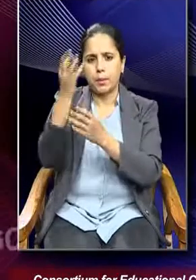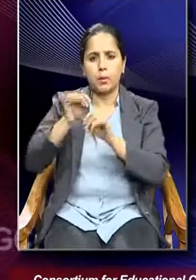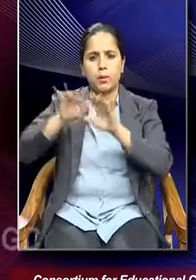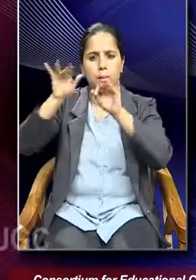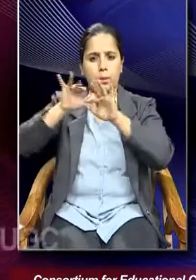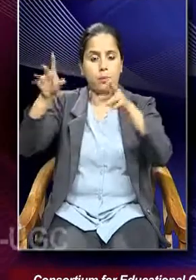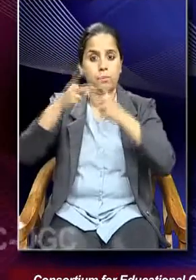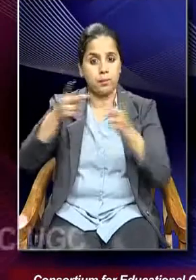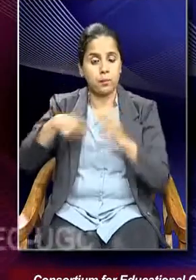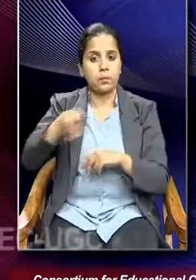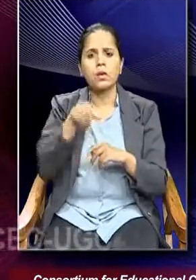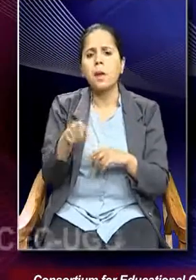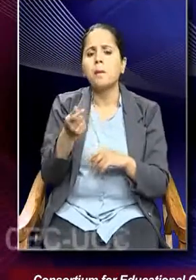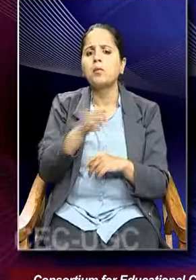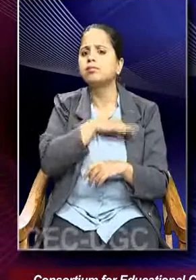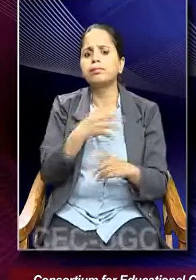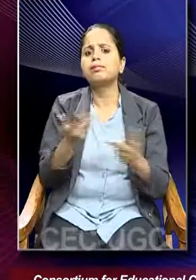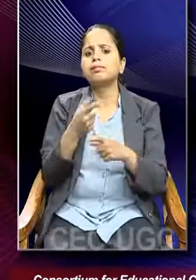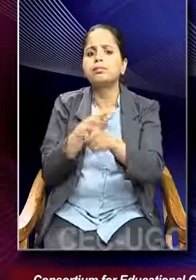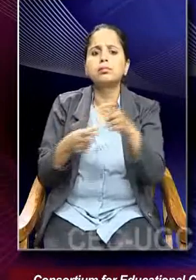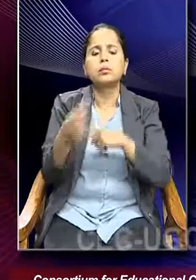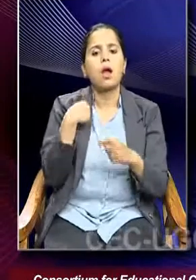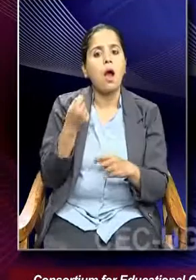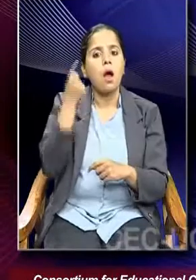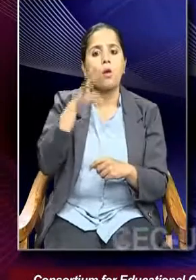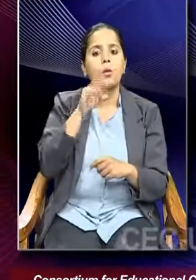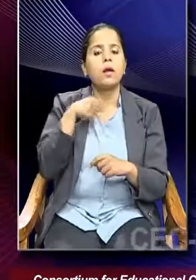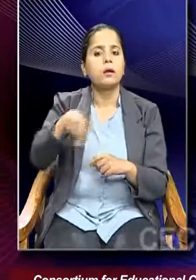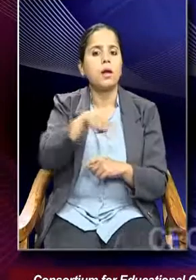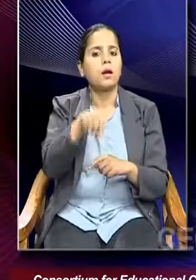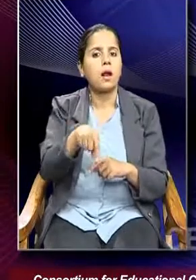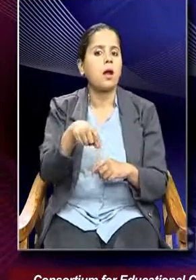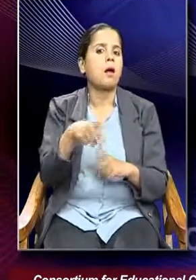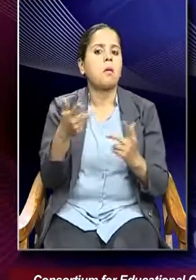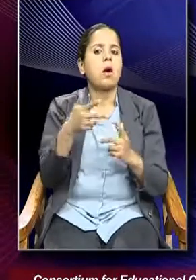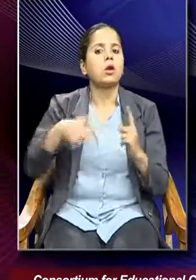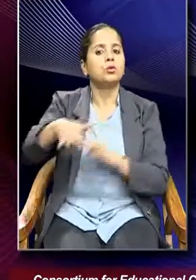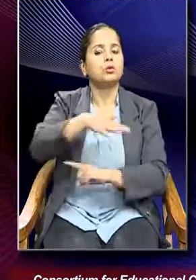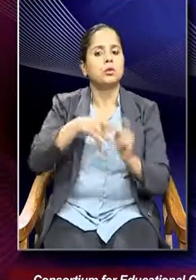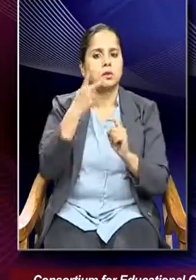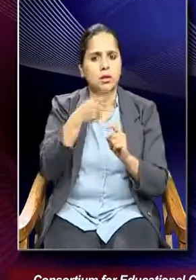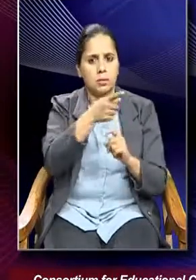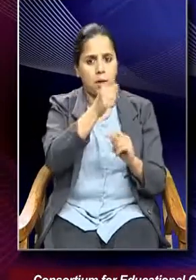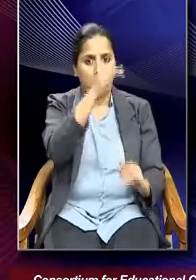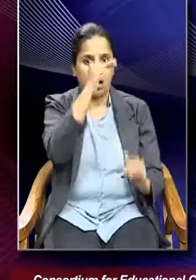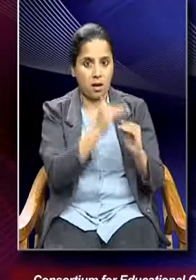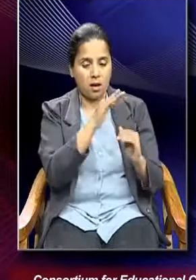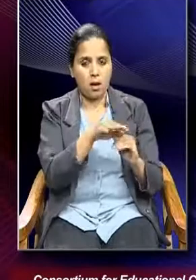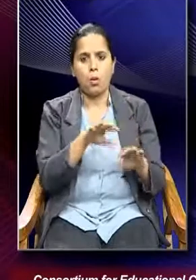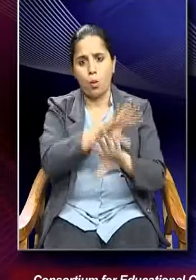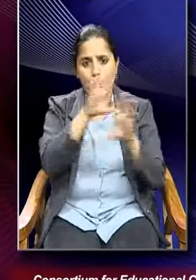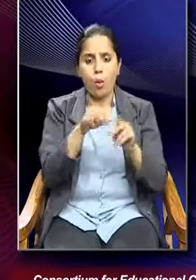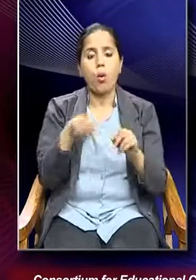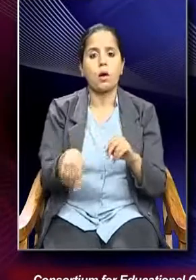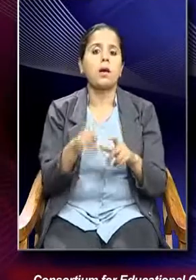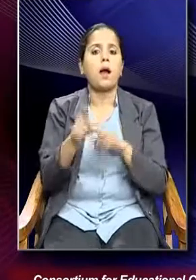emitting, and we equate what is the optimal situation, that you equate marginal abatement costs across all the